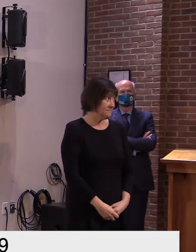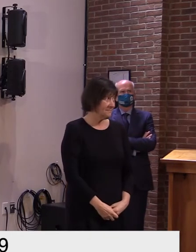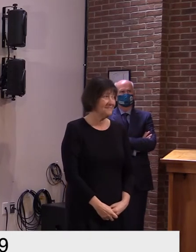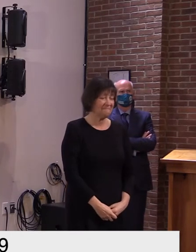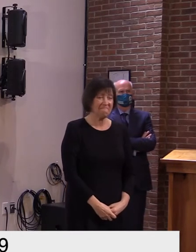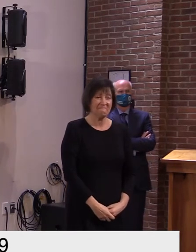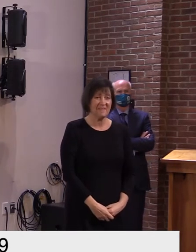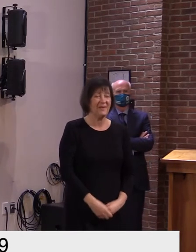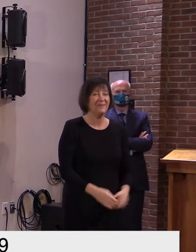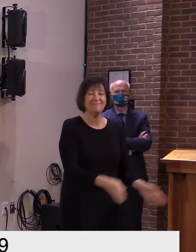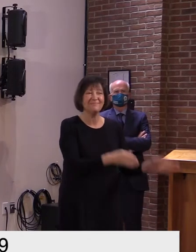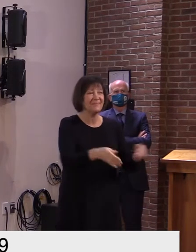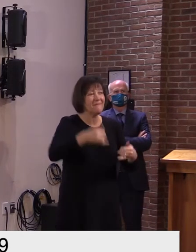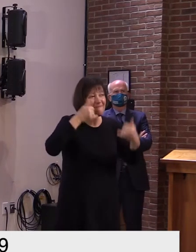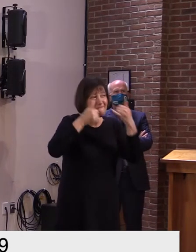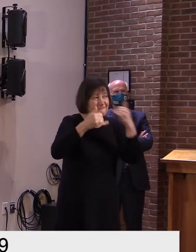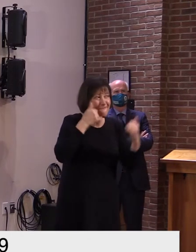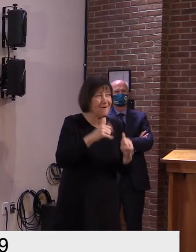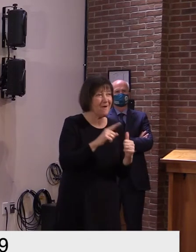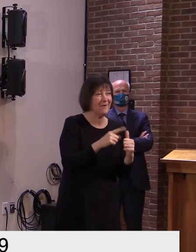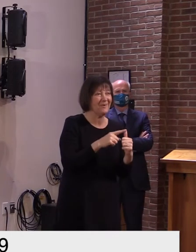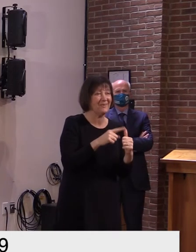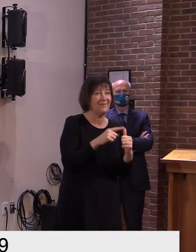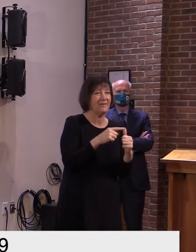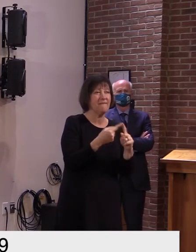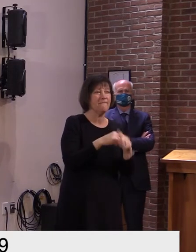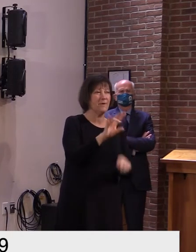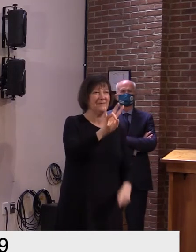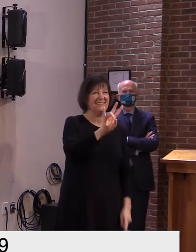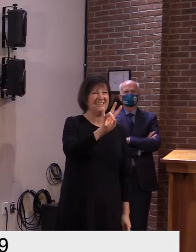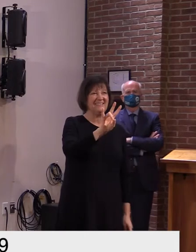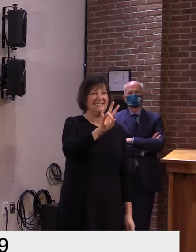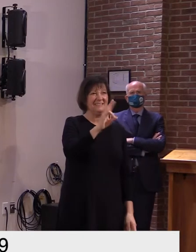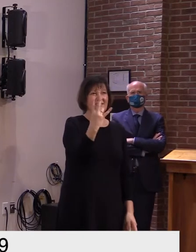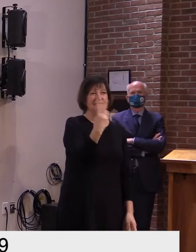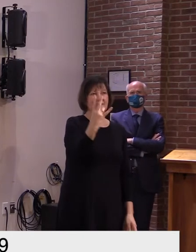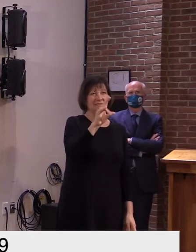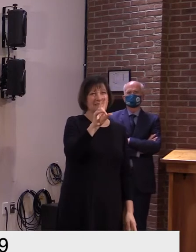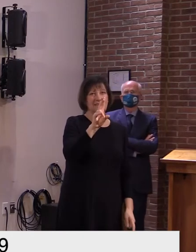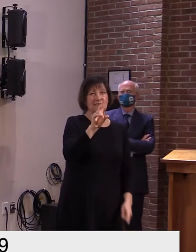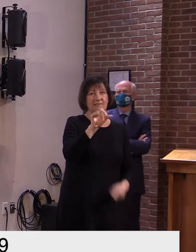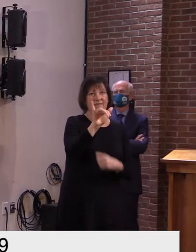to the phone lines, we'll start with Andrea, 7 days.